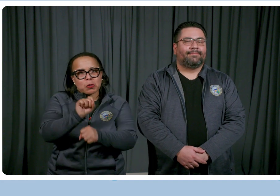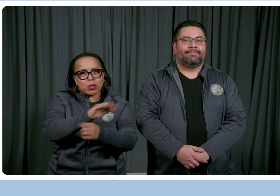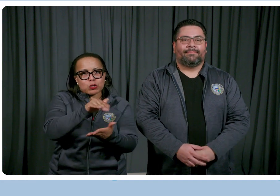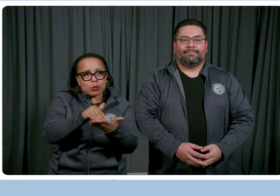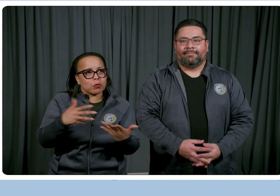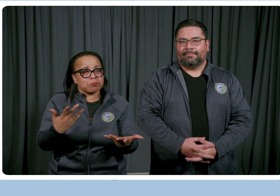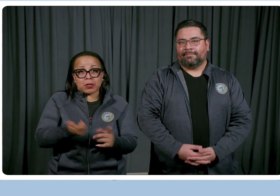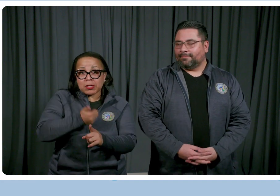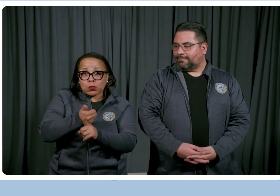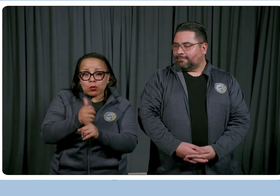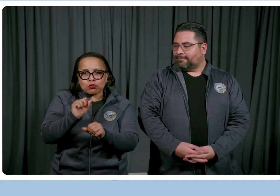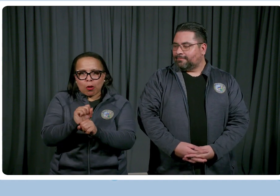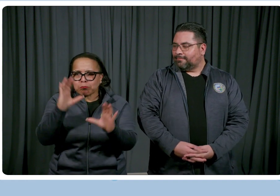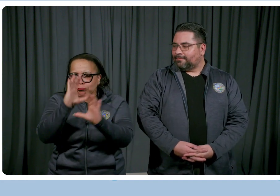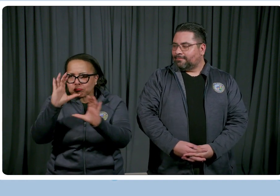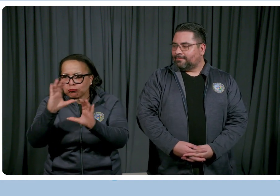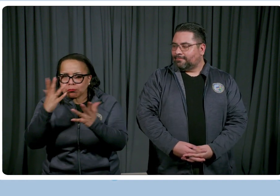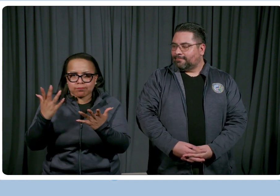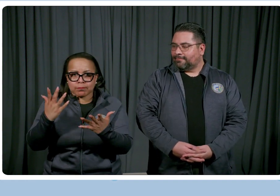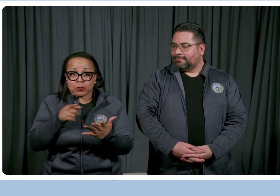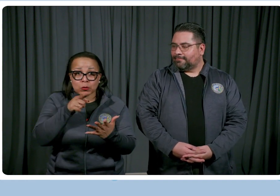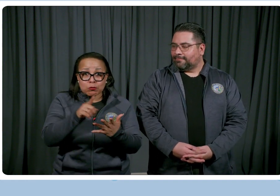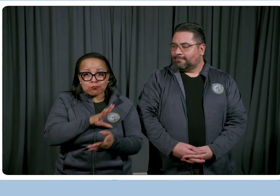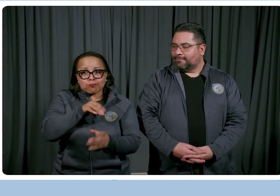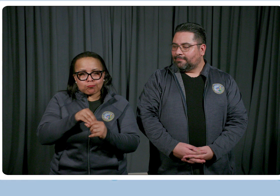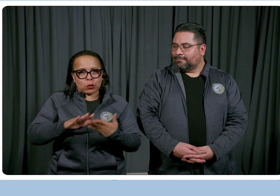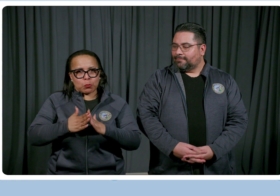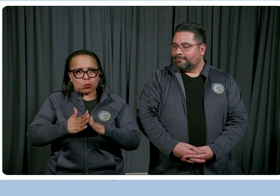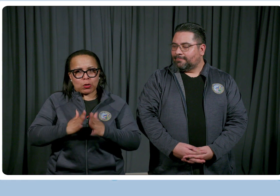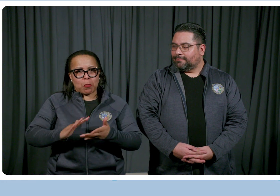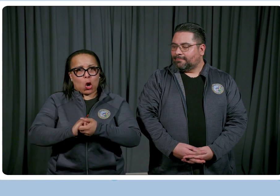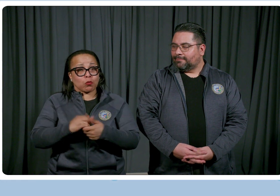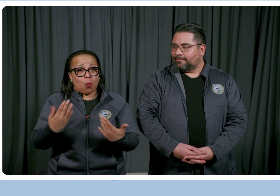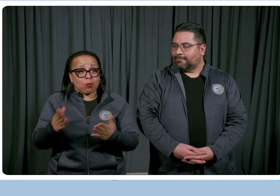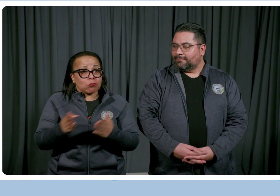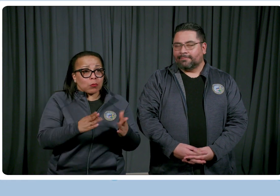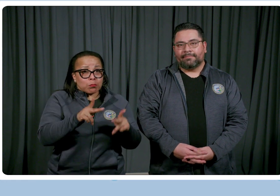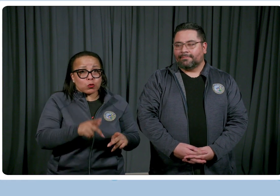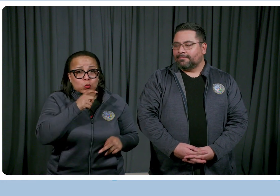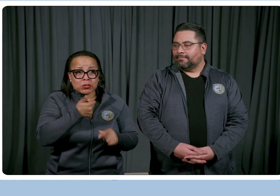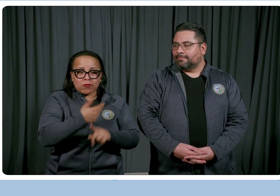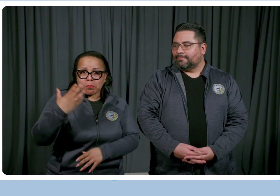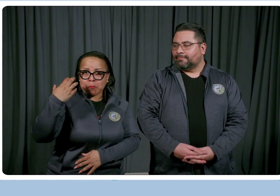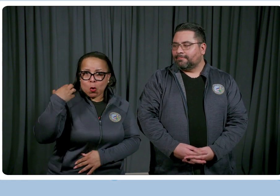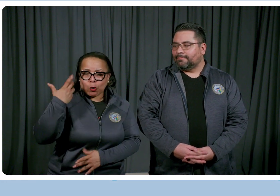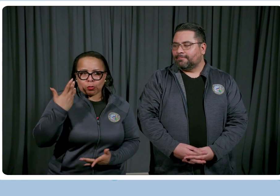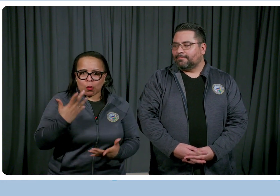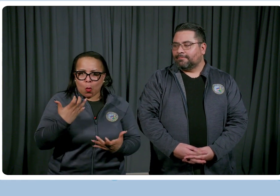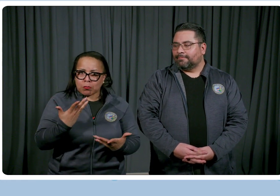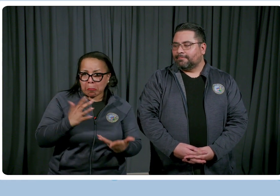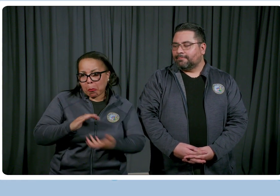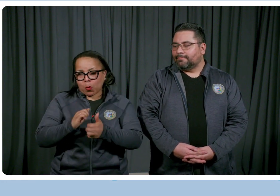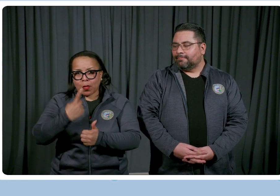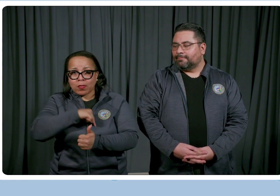Career Center, whether you're a job seeker or you're a community partner or even someone who is an employer who would